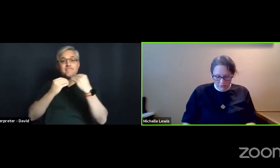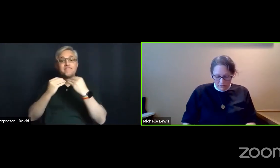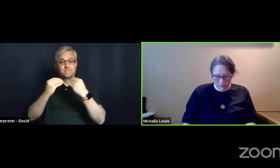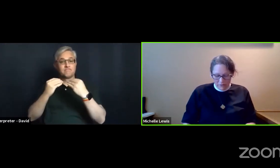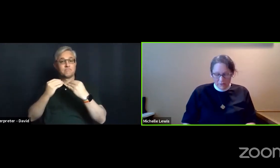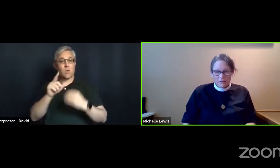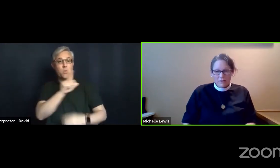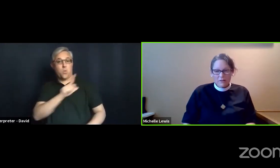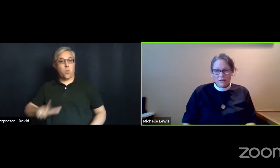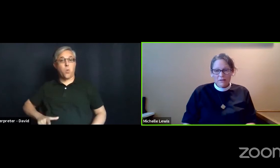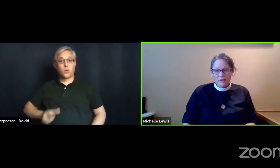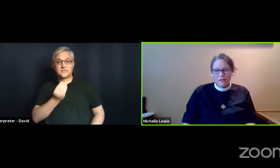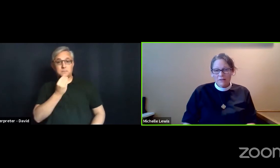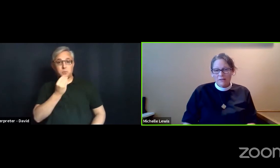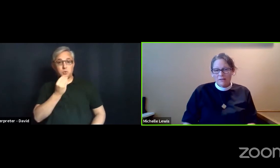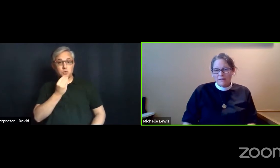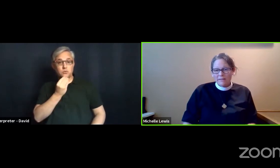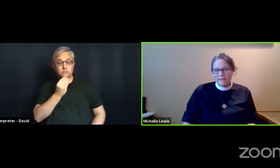Supper.